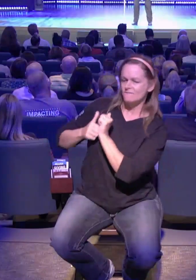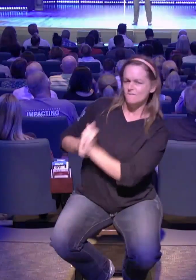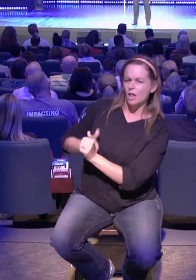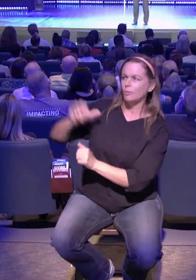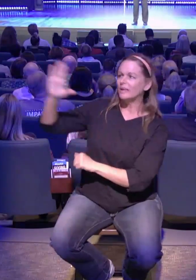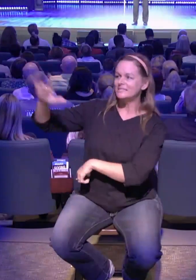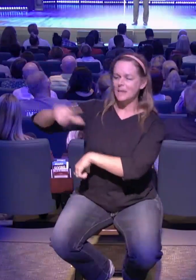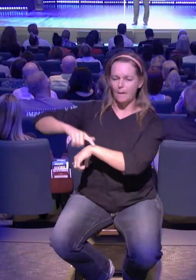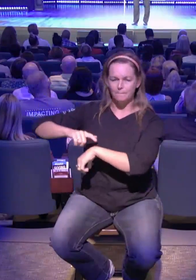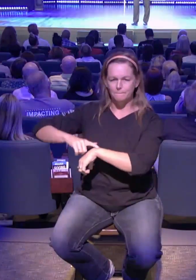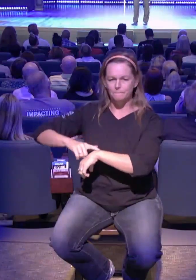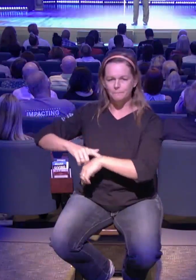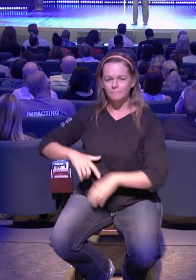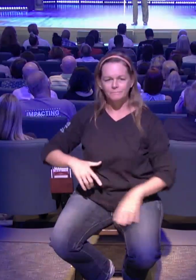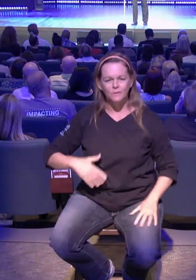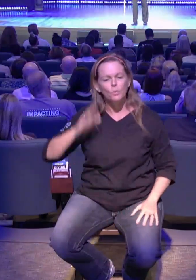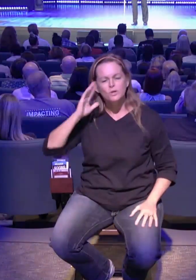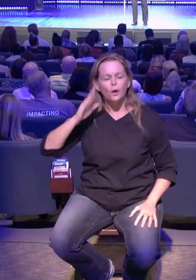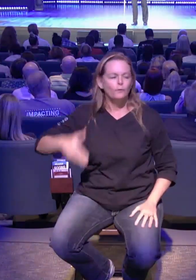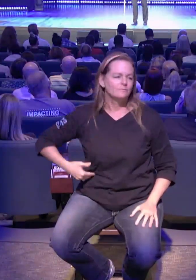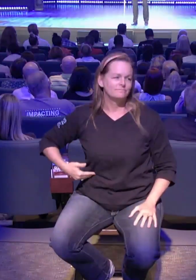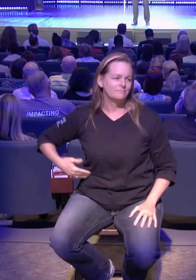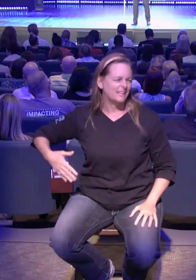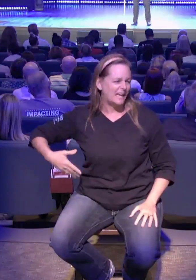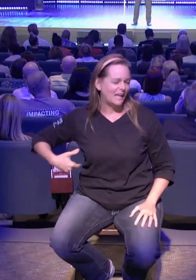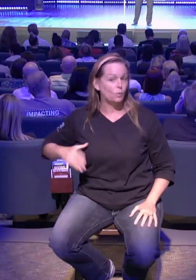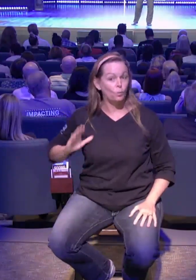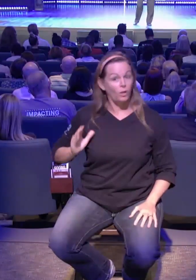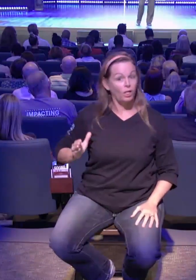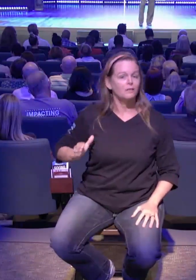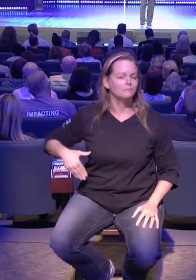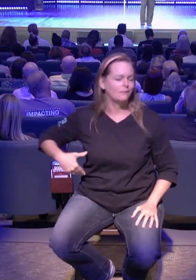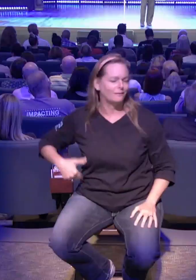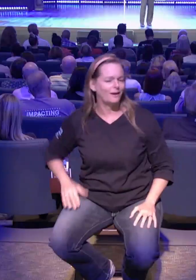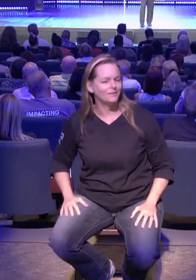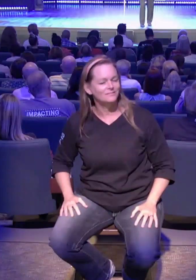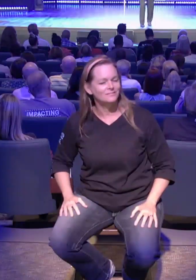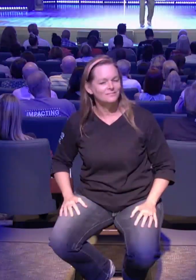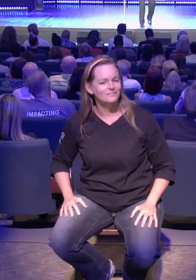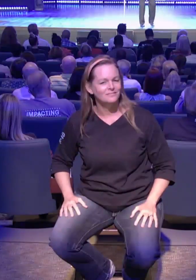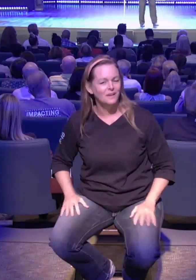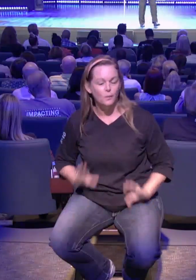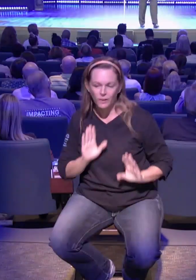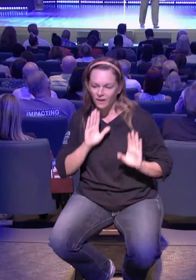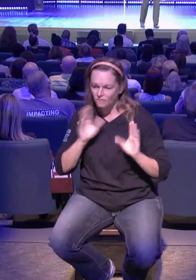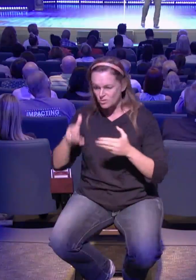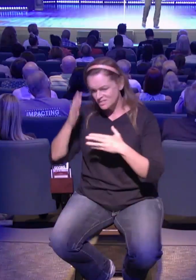his plan, his purpose. And we can be an instrument used of God.